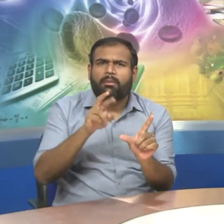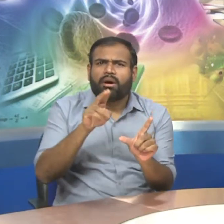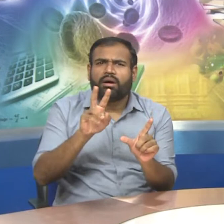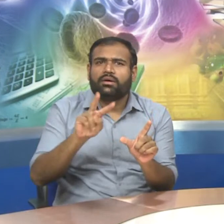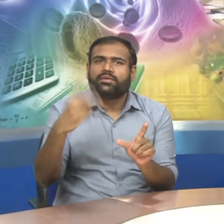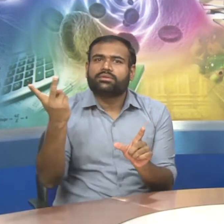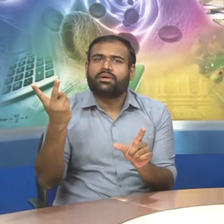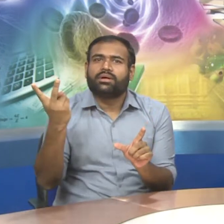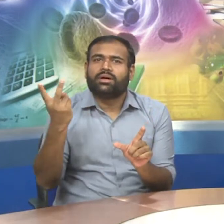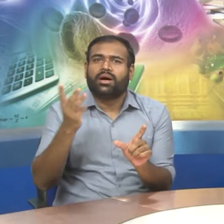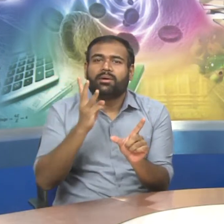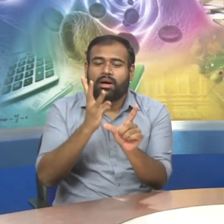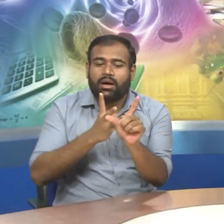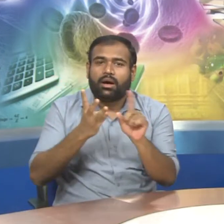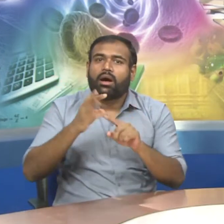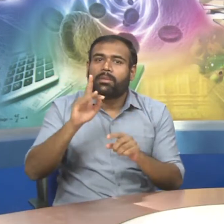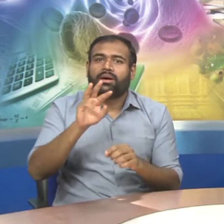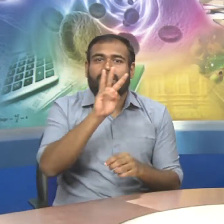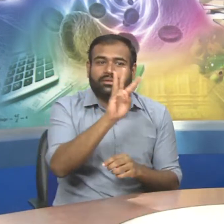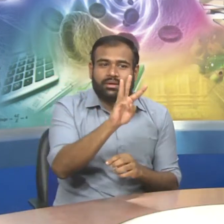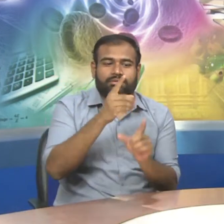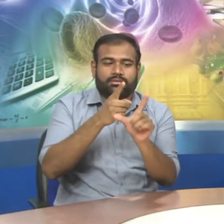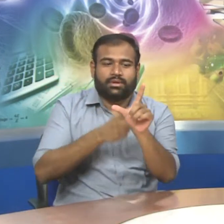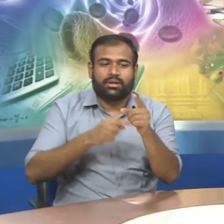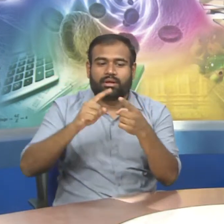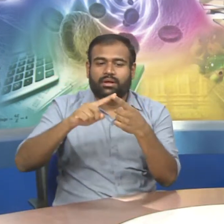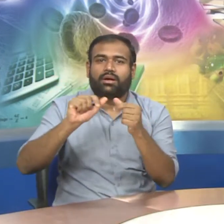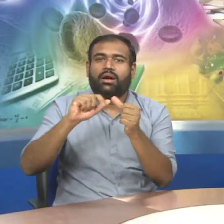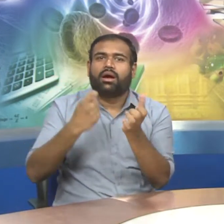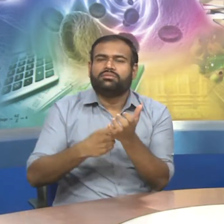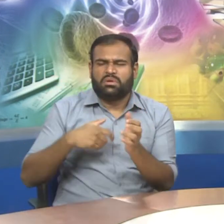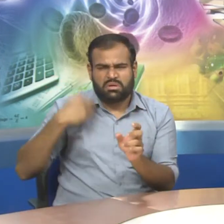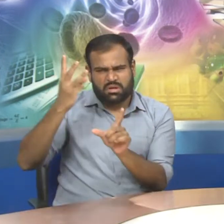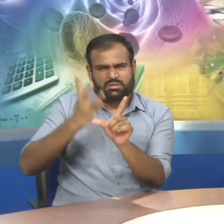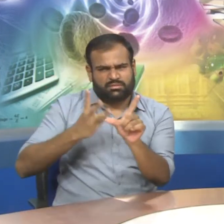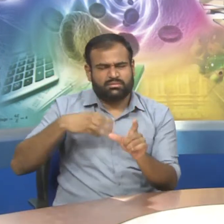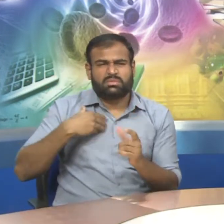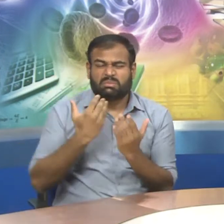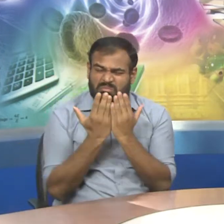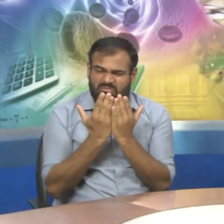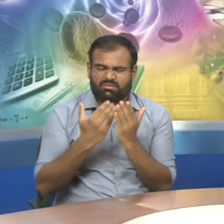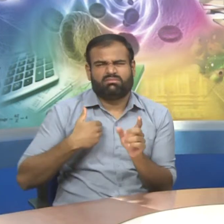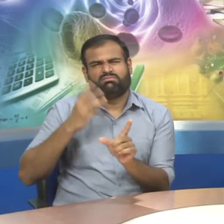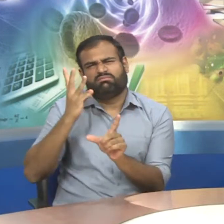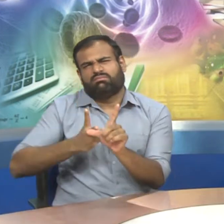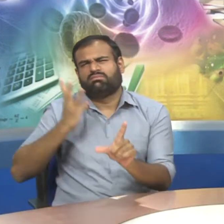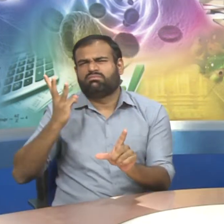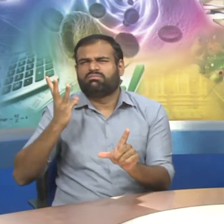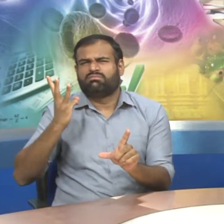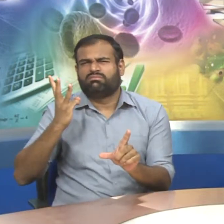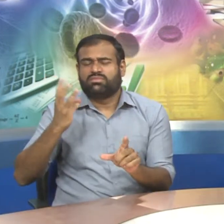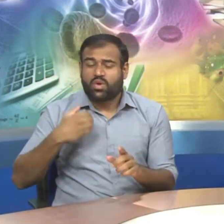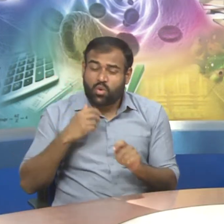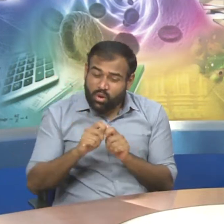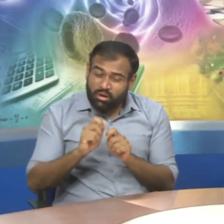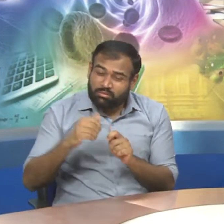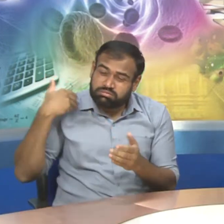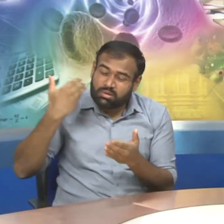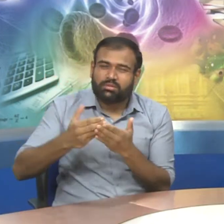sign 3 and this Y sign. That means 3 year. We are talking about 3 year, means I have